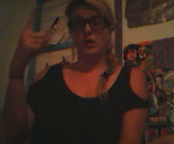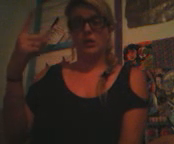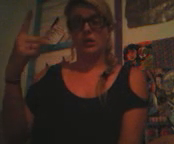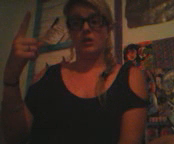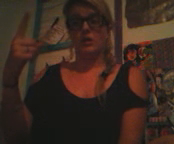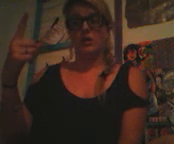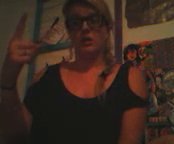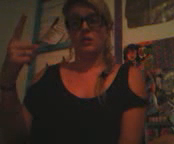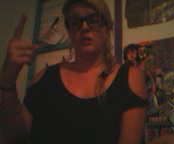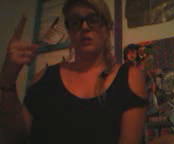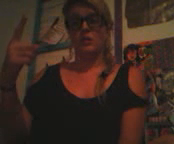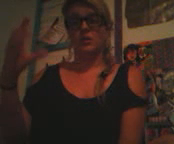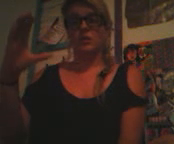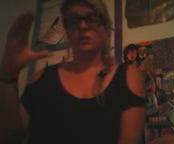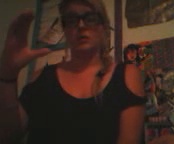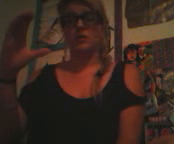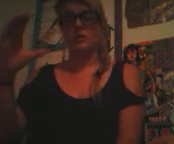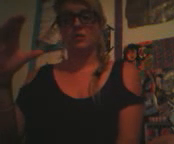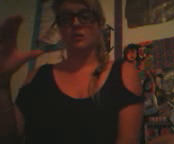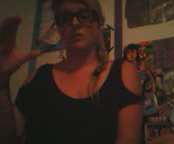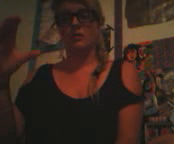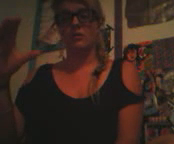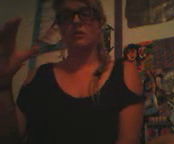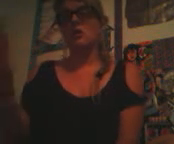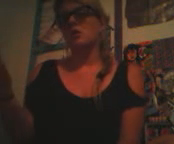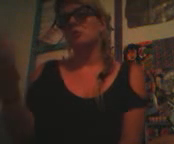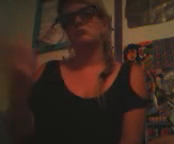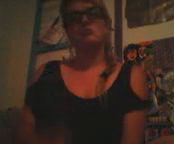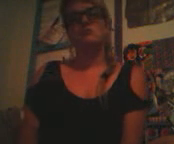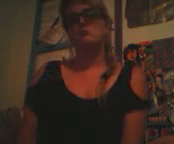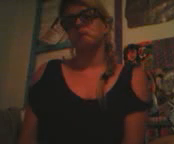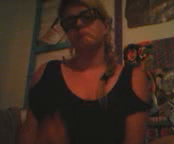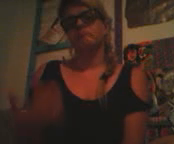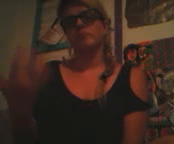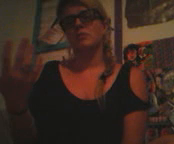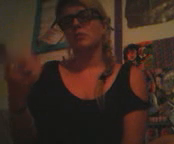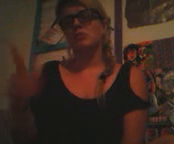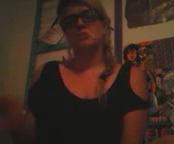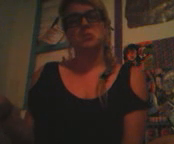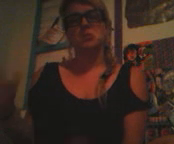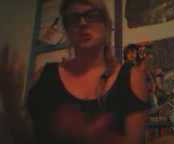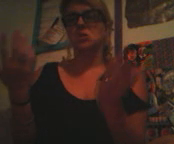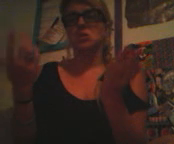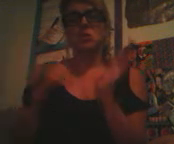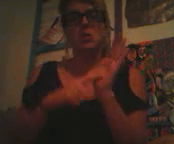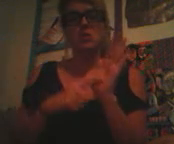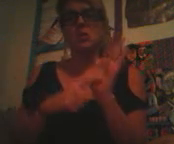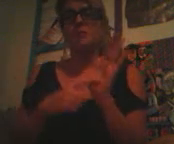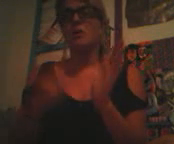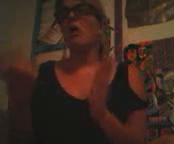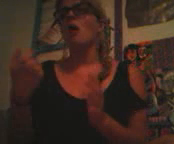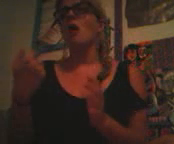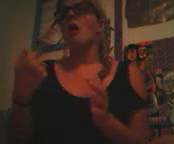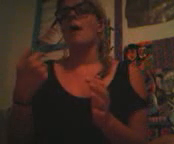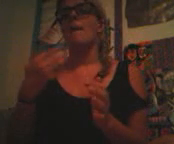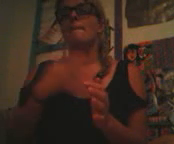well. Alright guys, these are just some examples. I have a whole worksheet on my website, for this, and you can classify that as well. But otherwise, those are 5 types